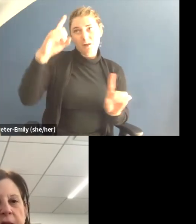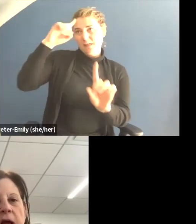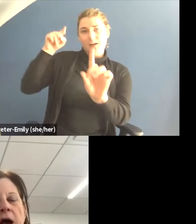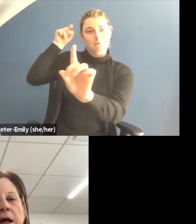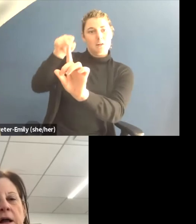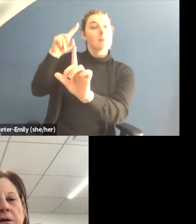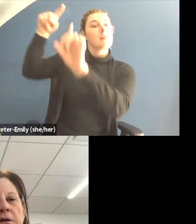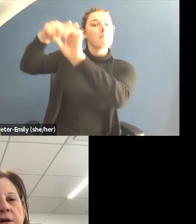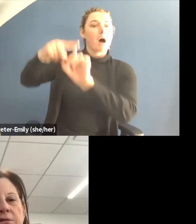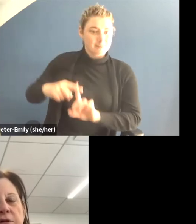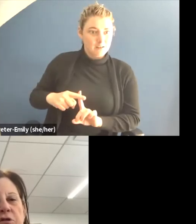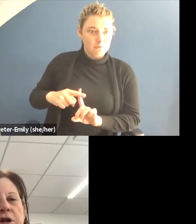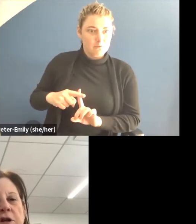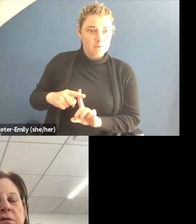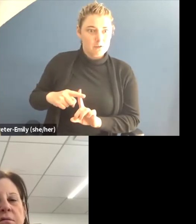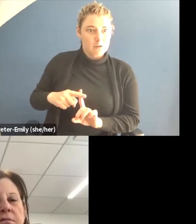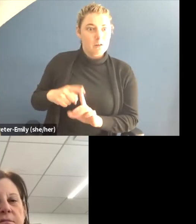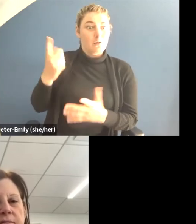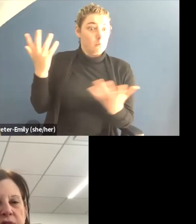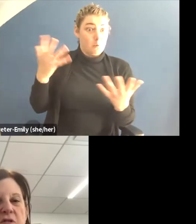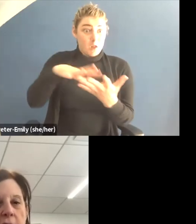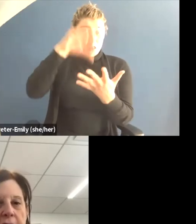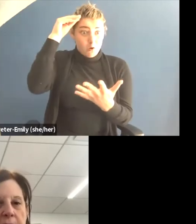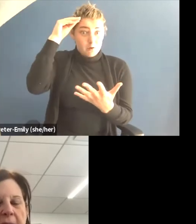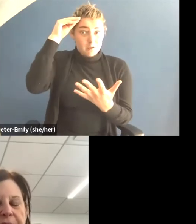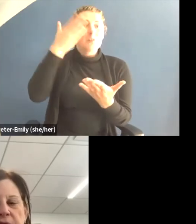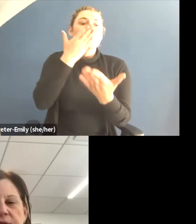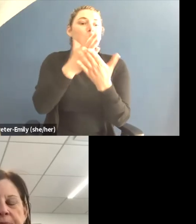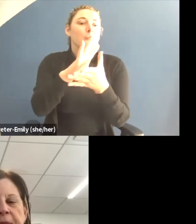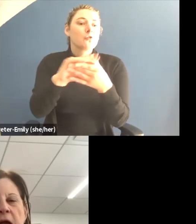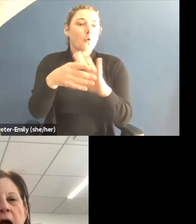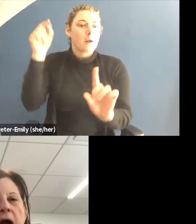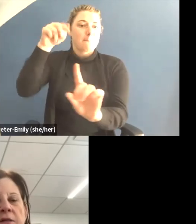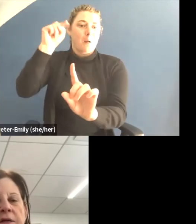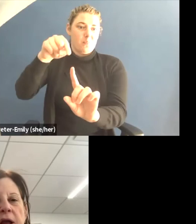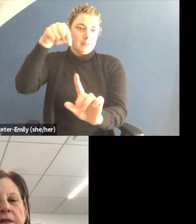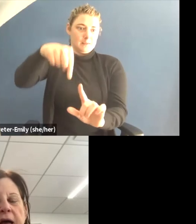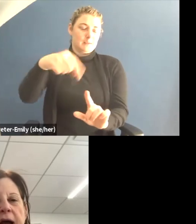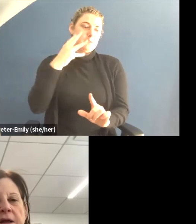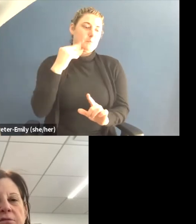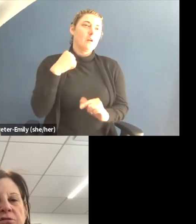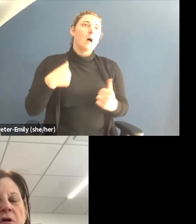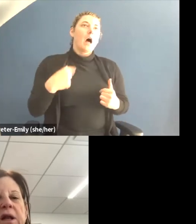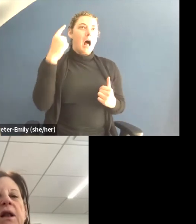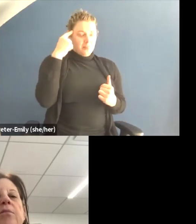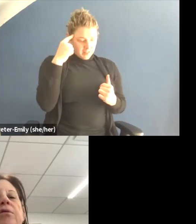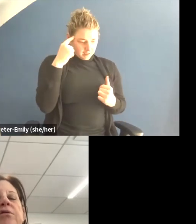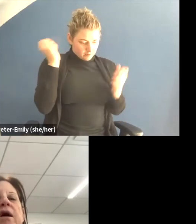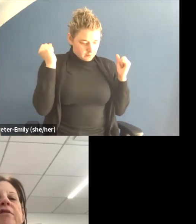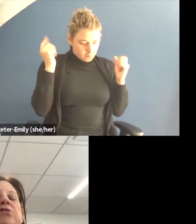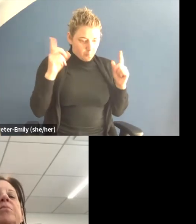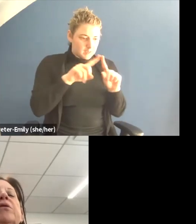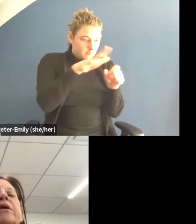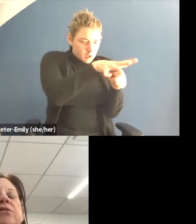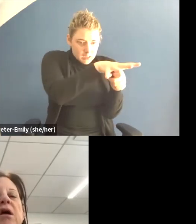here. Here is the good story about this. I think that so many neighborhoods